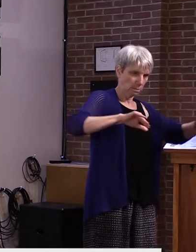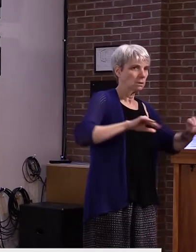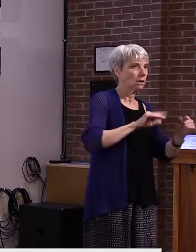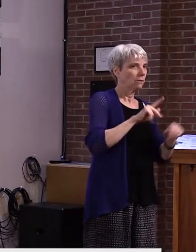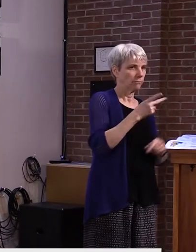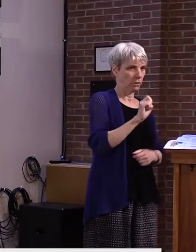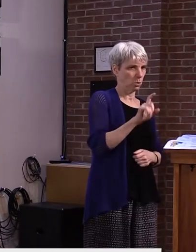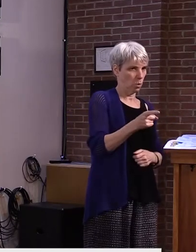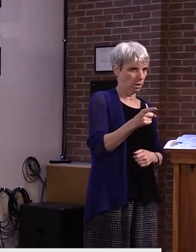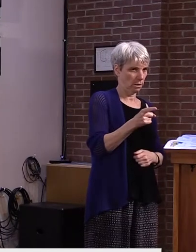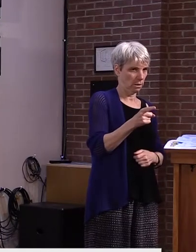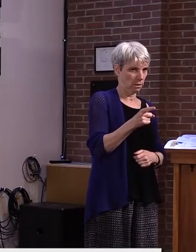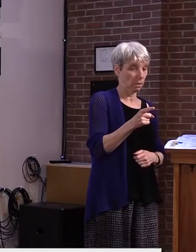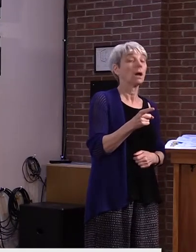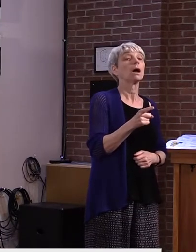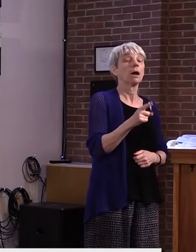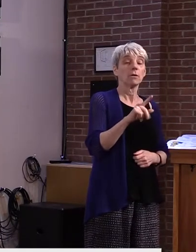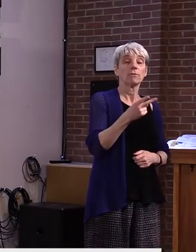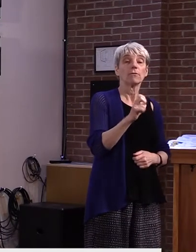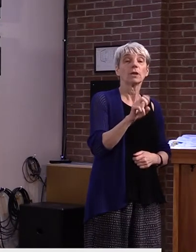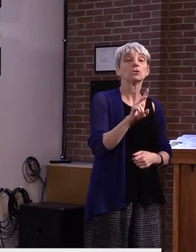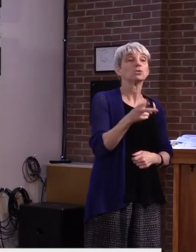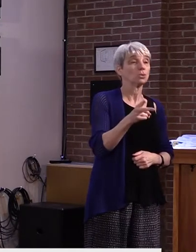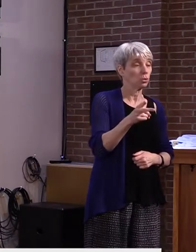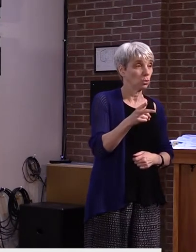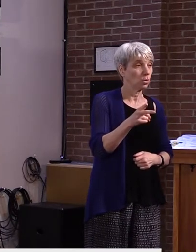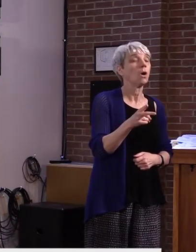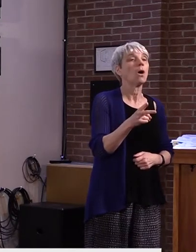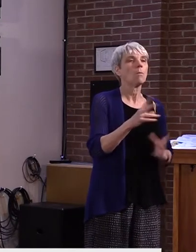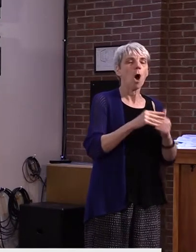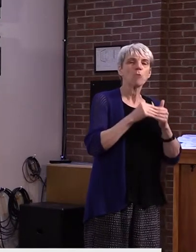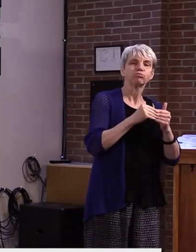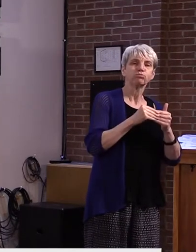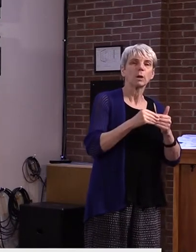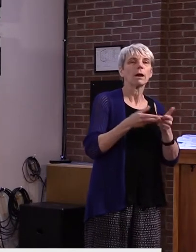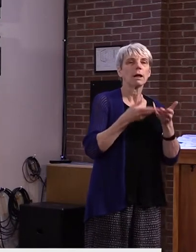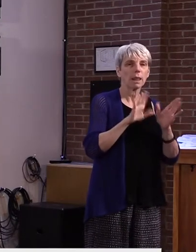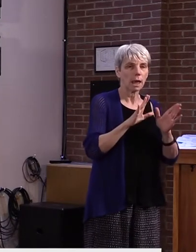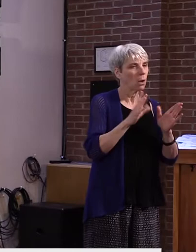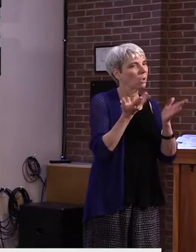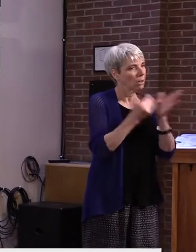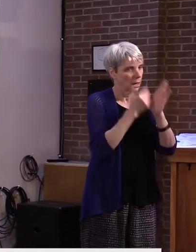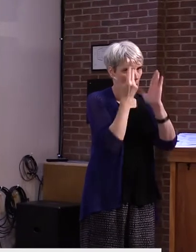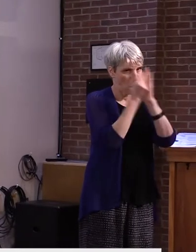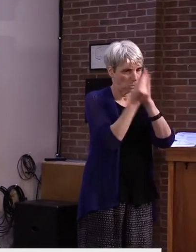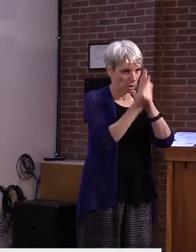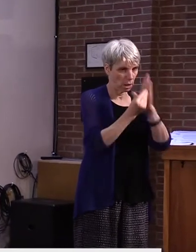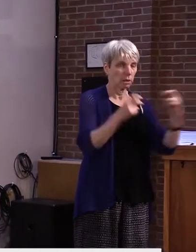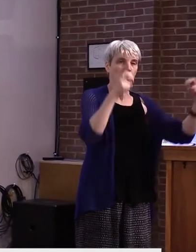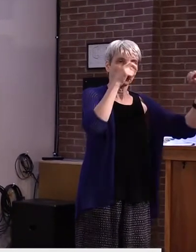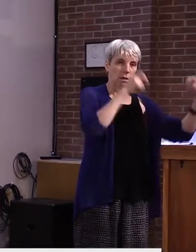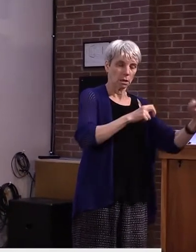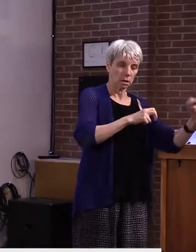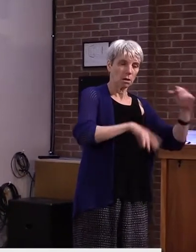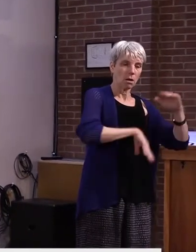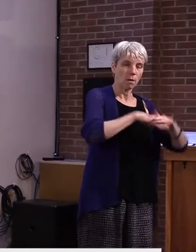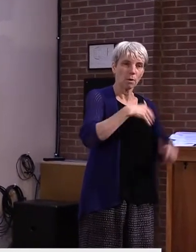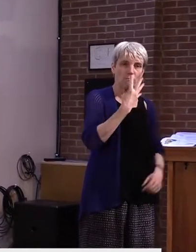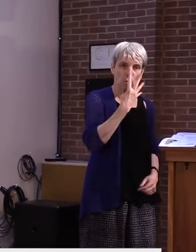two, which allows visitors can be outside and increase up to